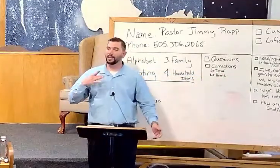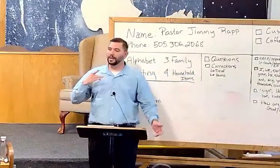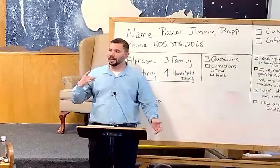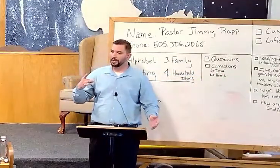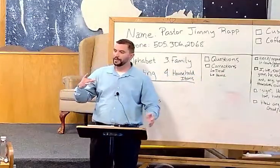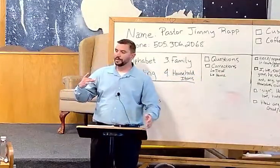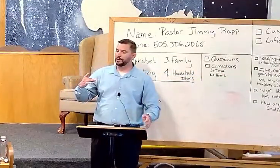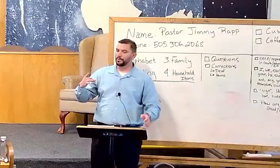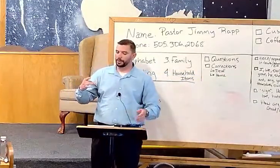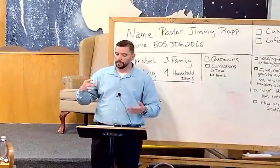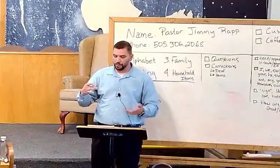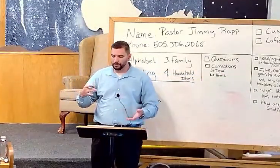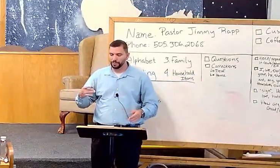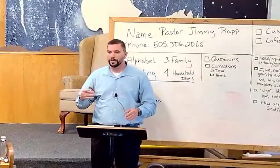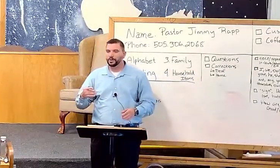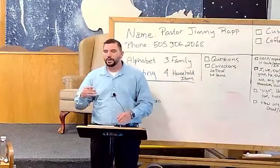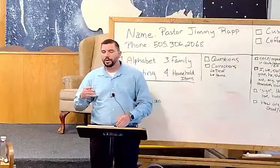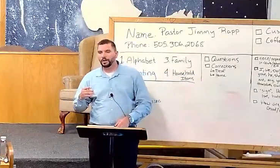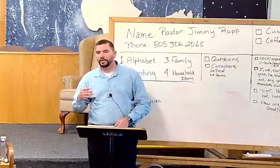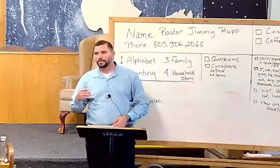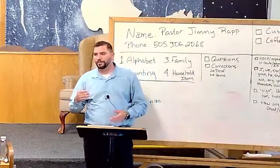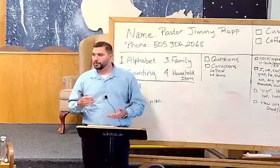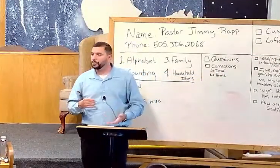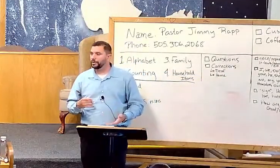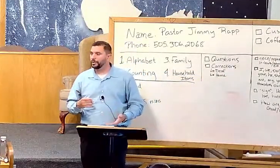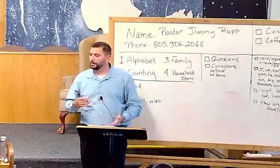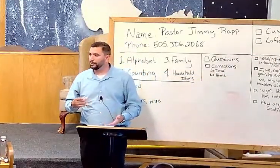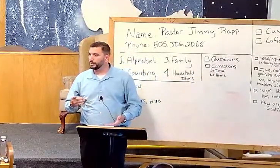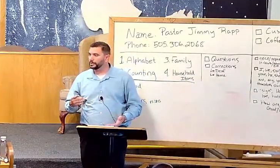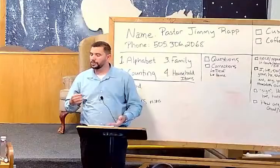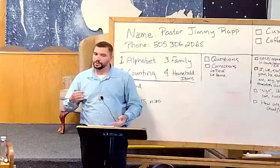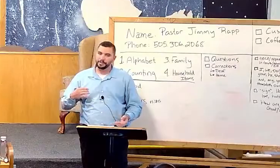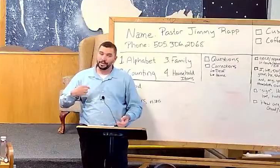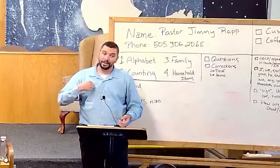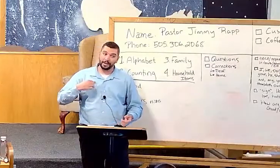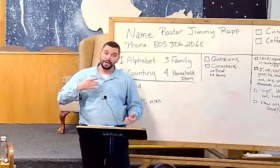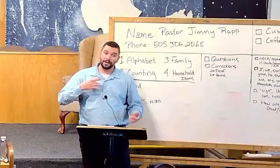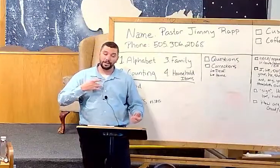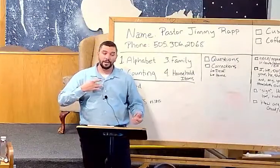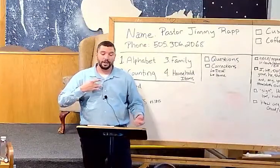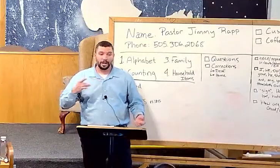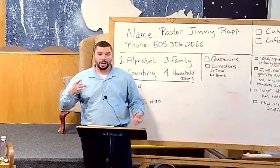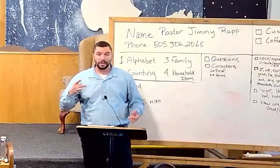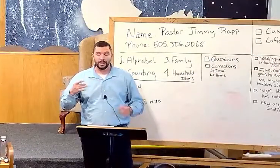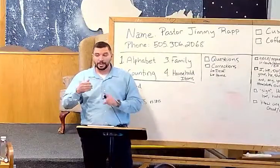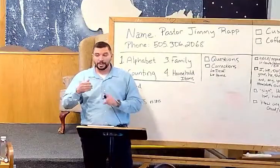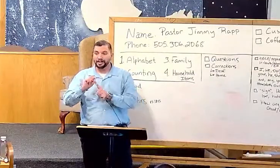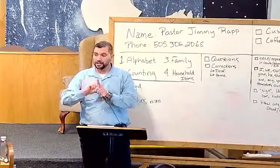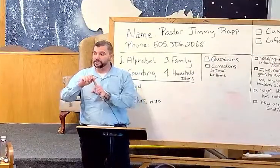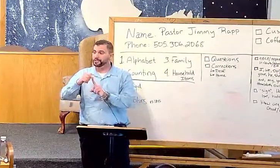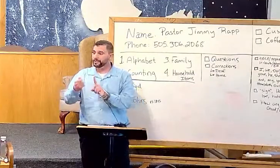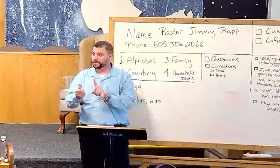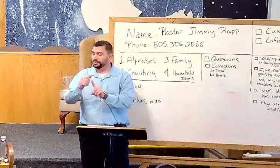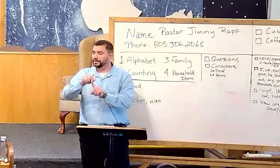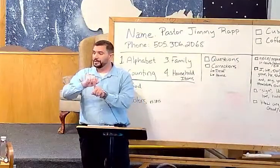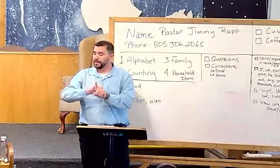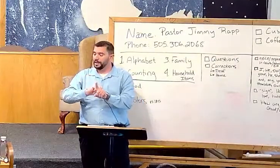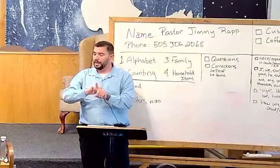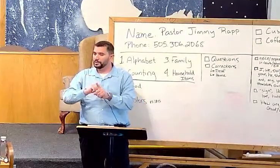like, and we're going to go over food here in a moment. So you're going to be like, I like bananas. And so you're going to be able to